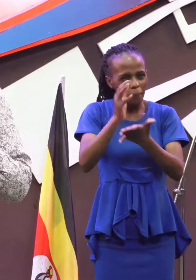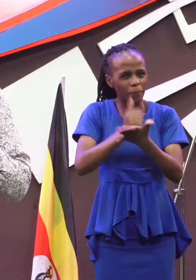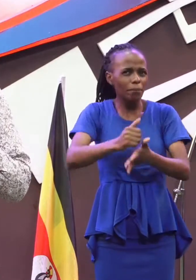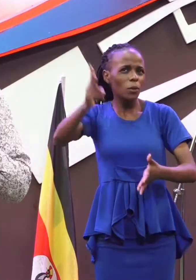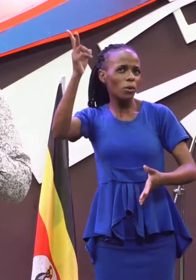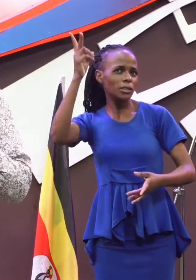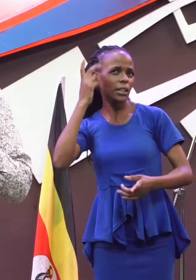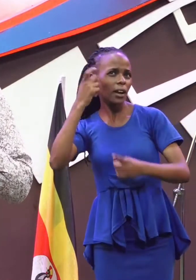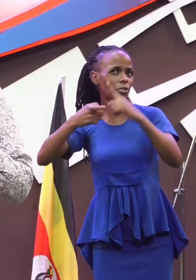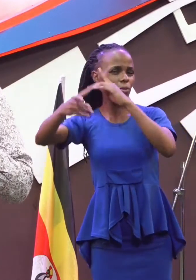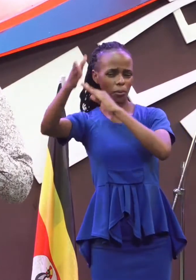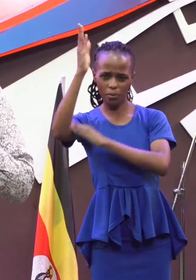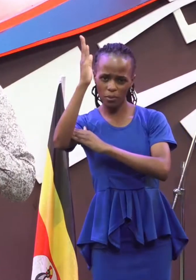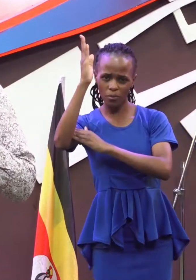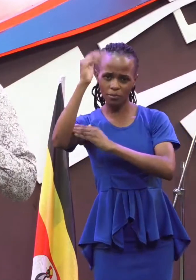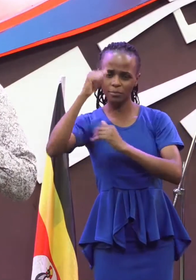because